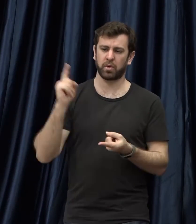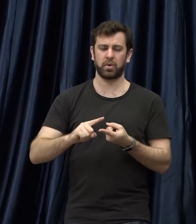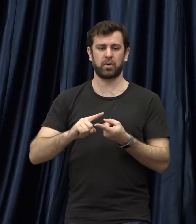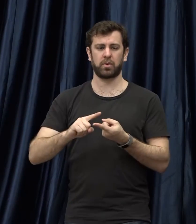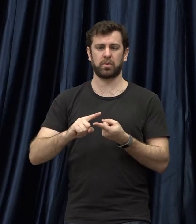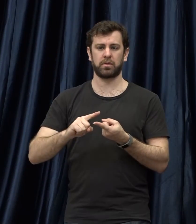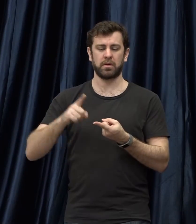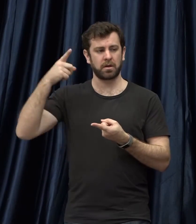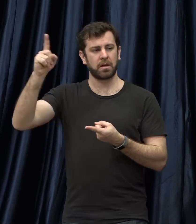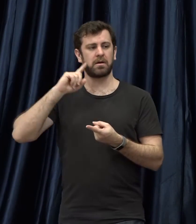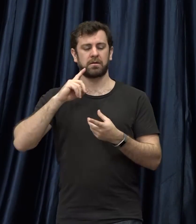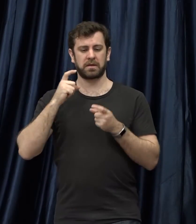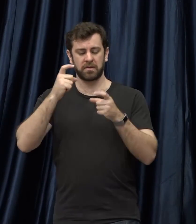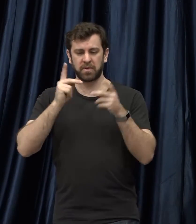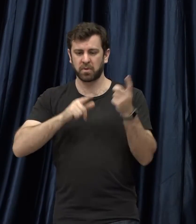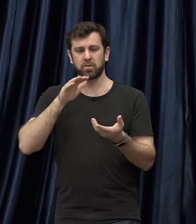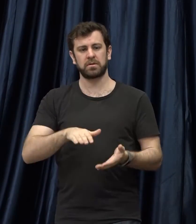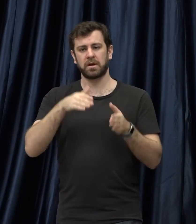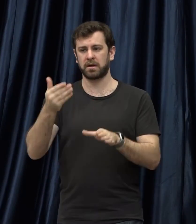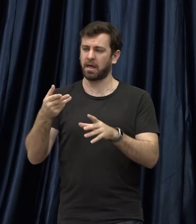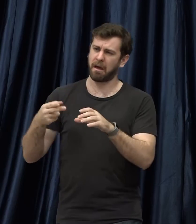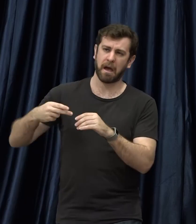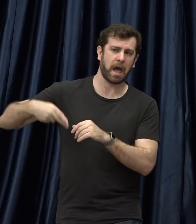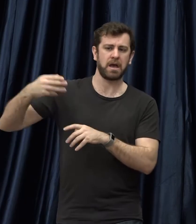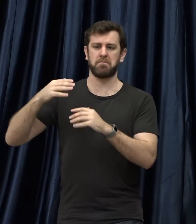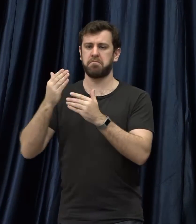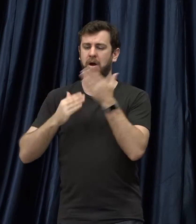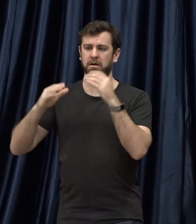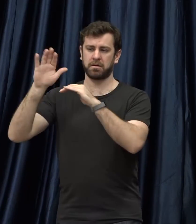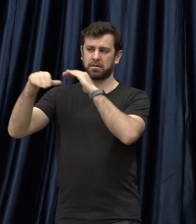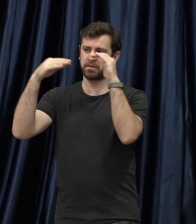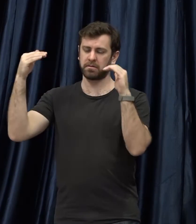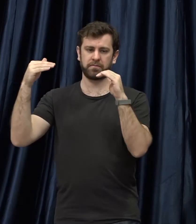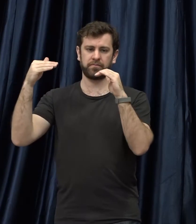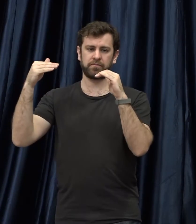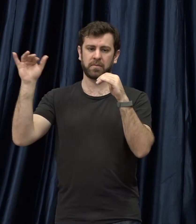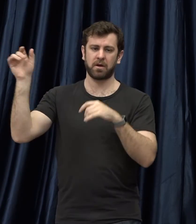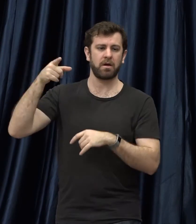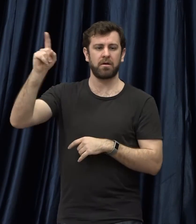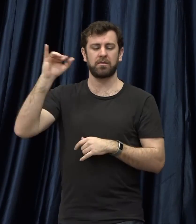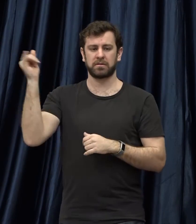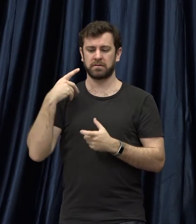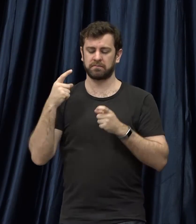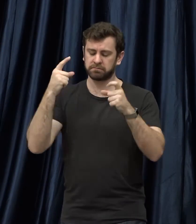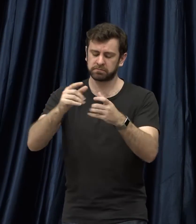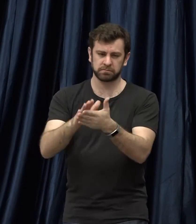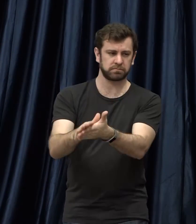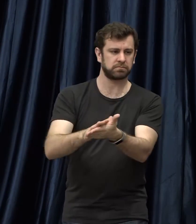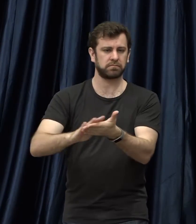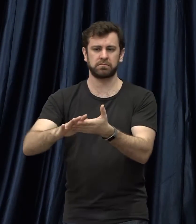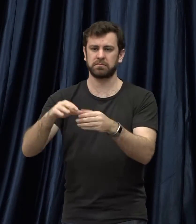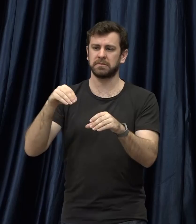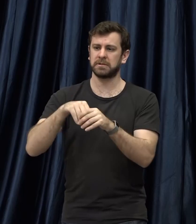those who have fallen the highest part of Jannah. And may Allah put calmness in our hearts. May Allah put